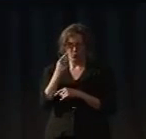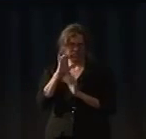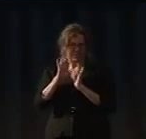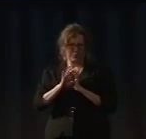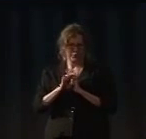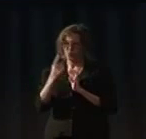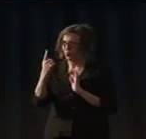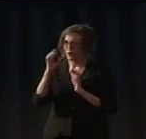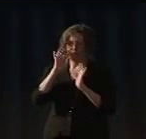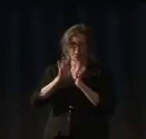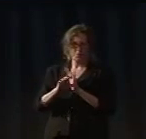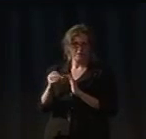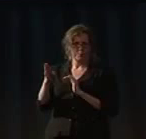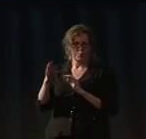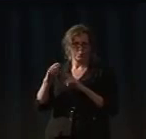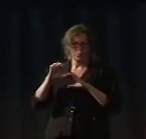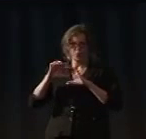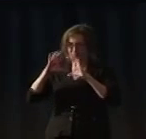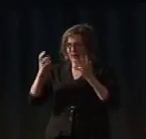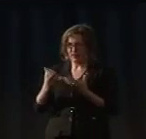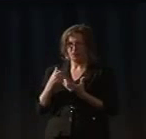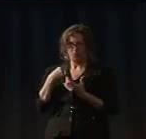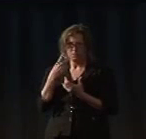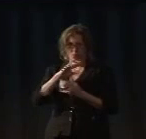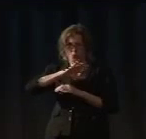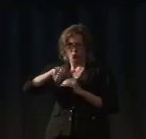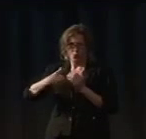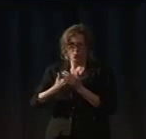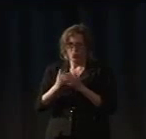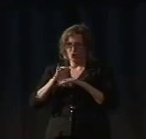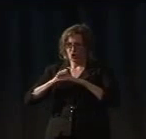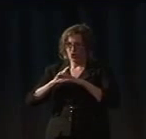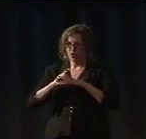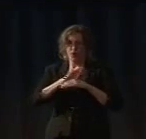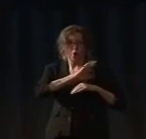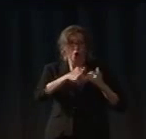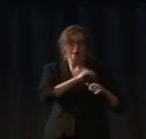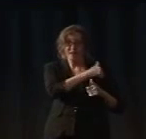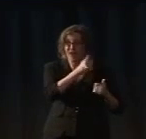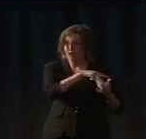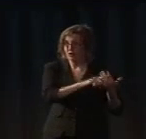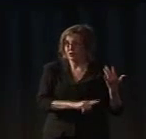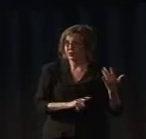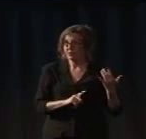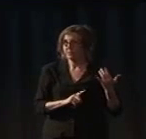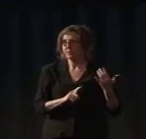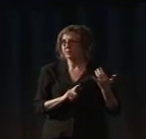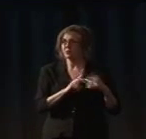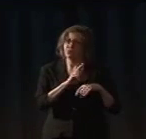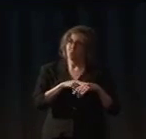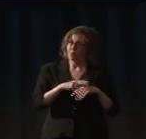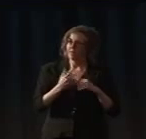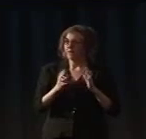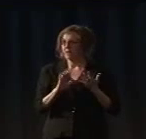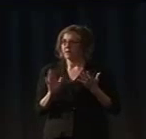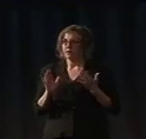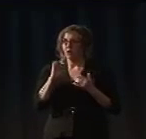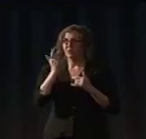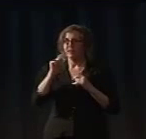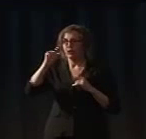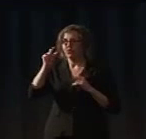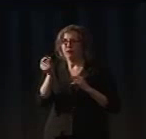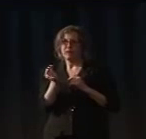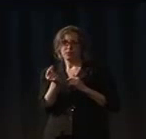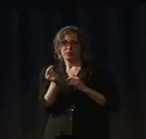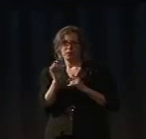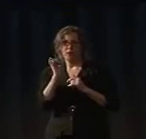There's only one image of a blue planet where you see the whole Earth. In all of the other, it's of course quite normally as a crescent,